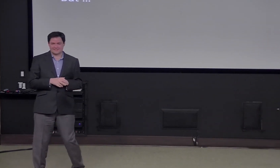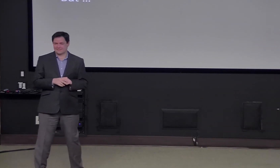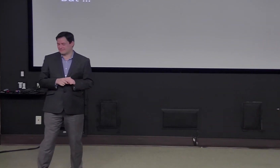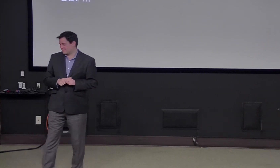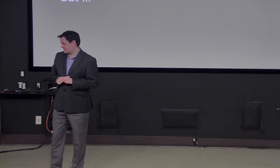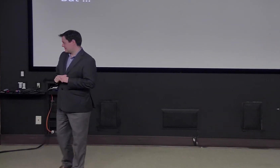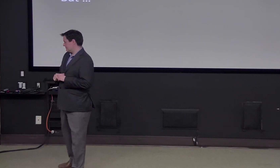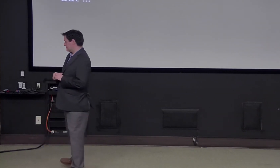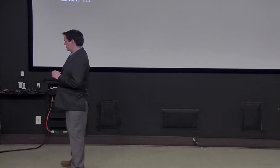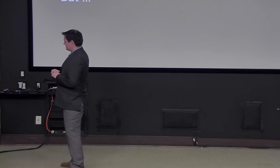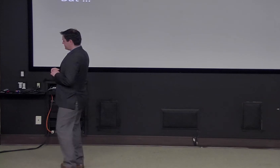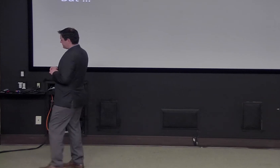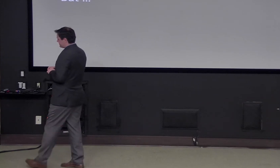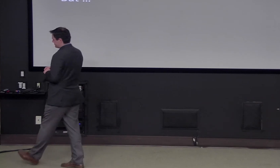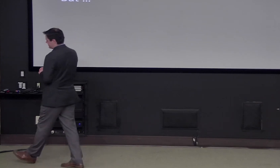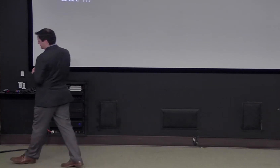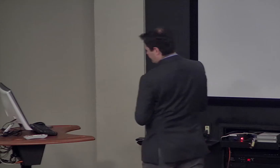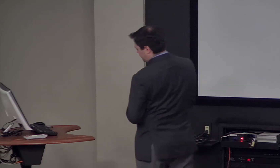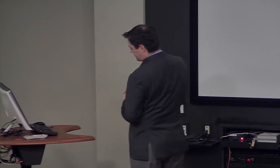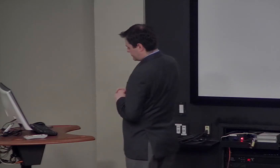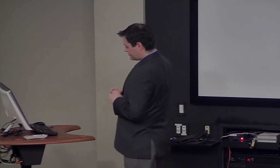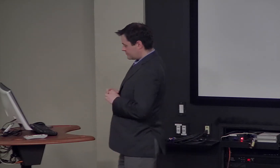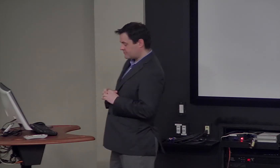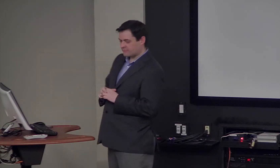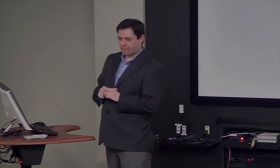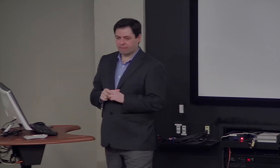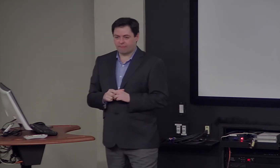on asking until later. Thank you. Absolutely.